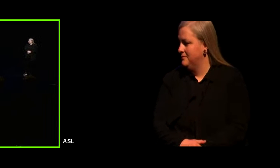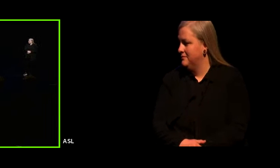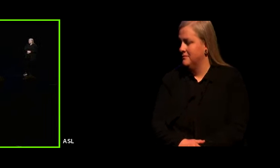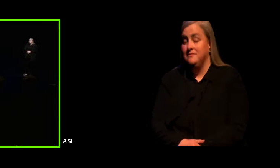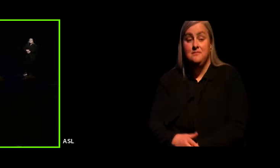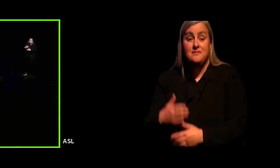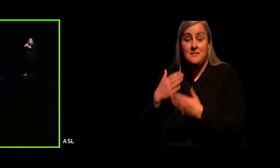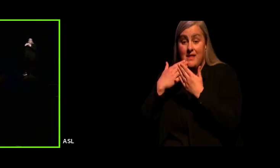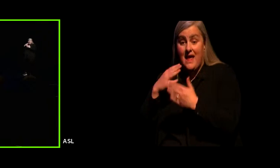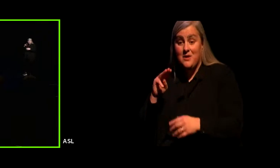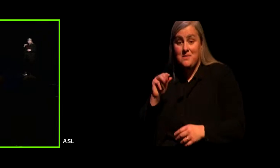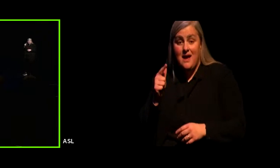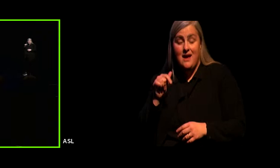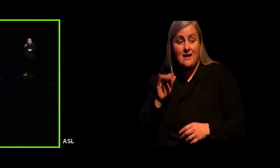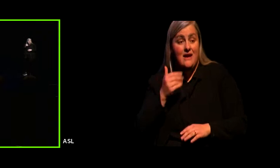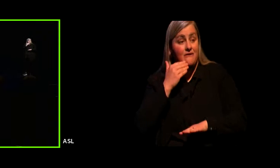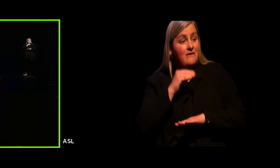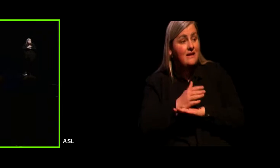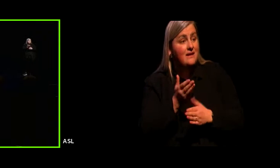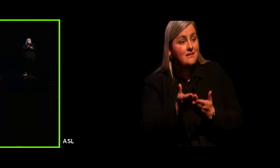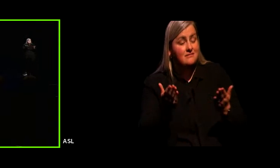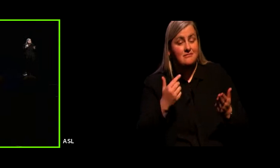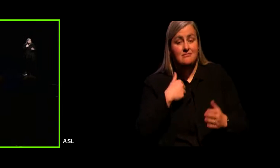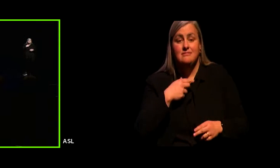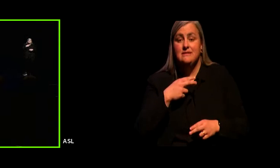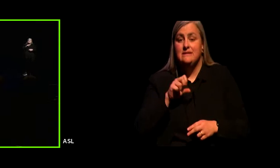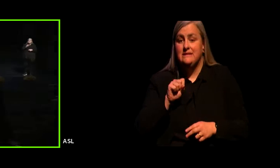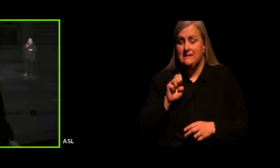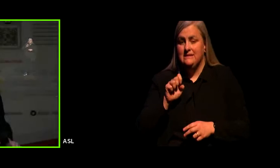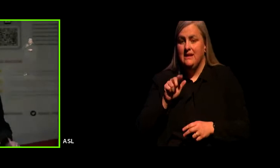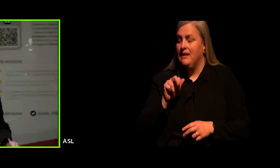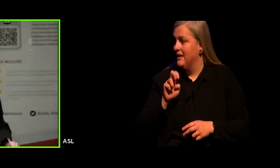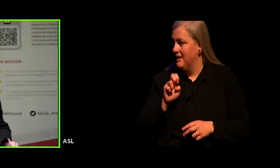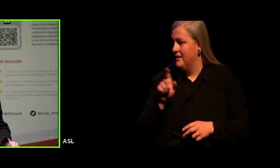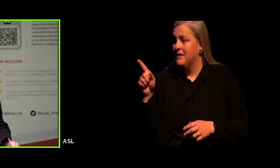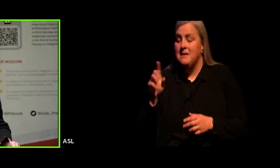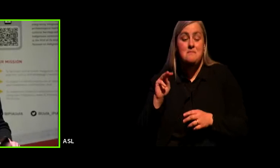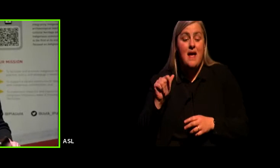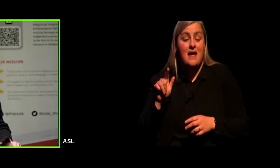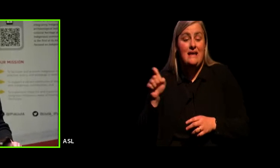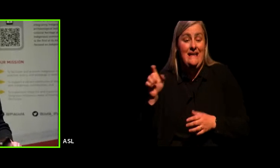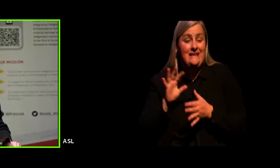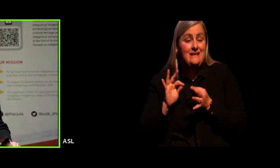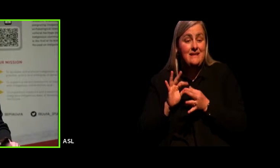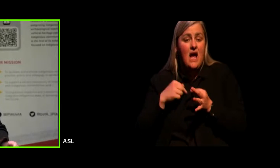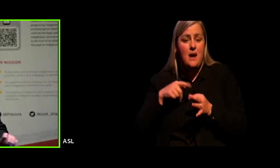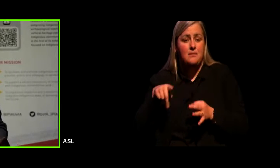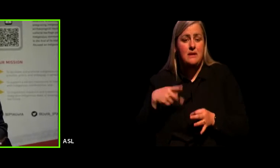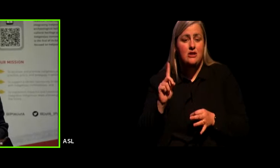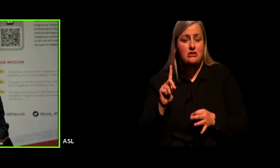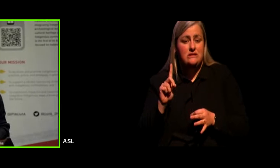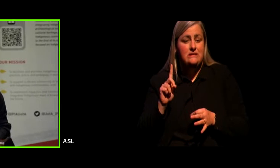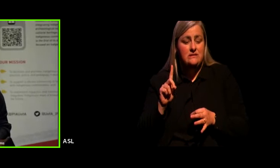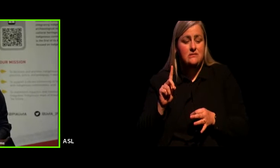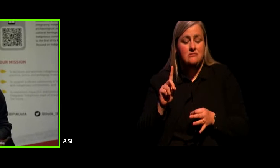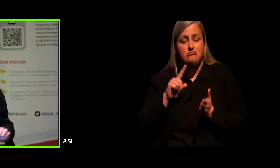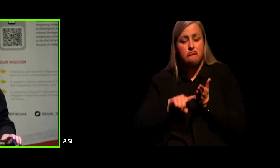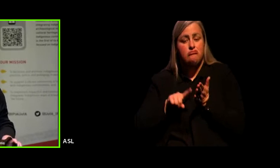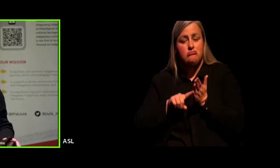Thank you, Maggie. Good evening, everyone. My name is Céline, and as Maggie just said, I'm a PhD candidate in anthropology here at the U of